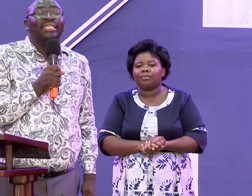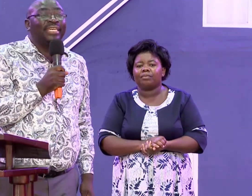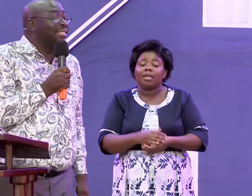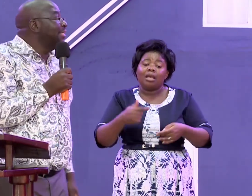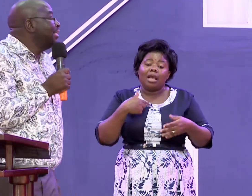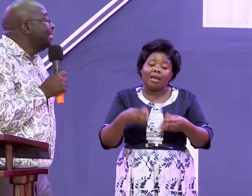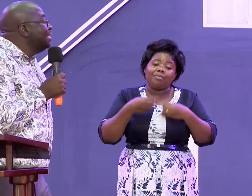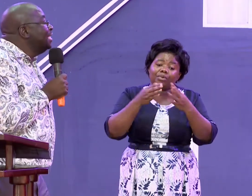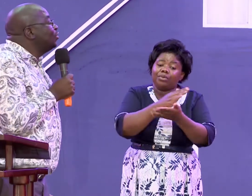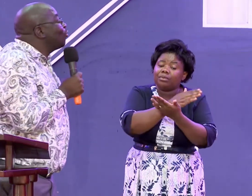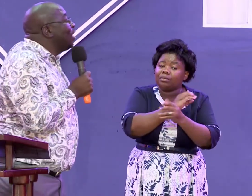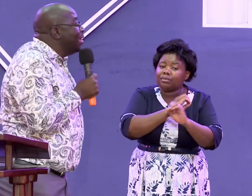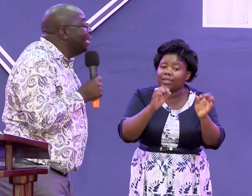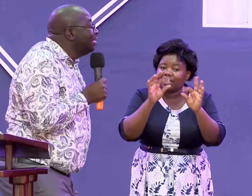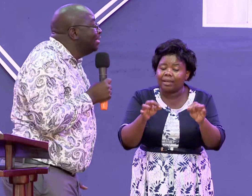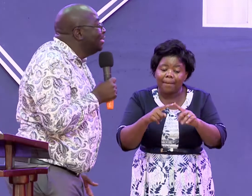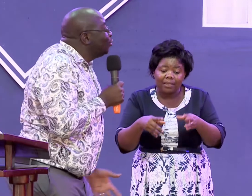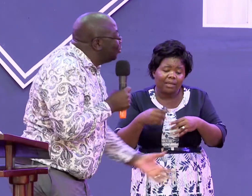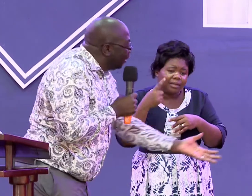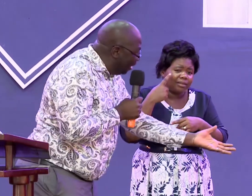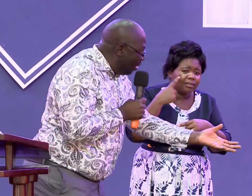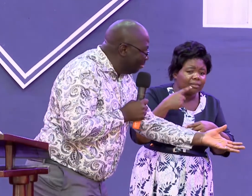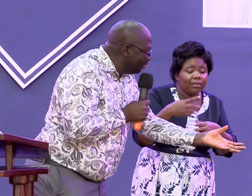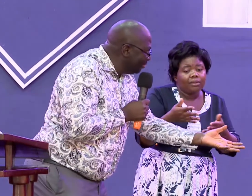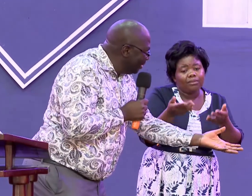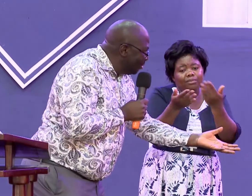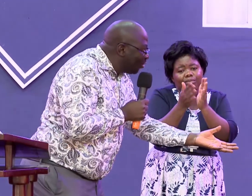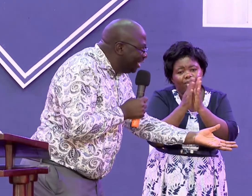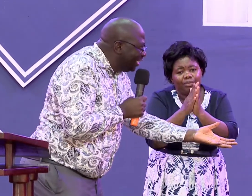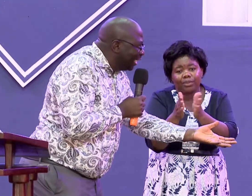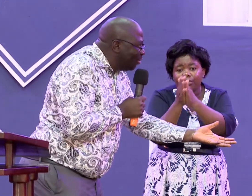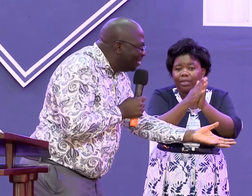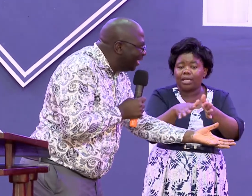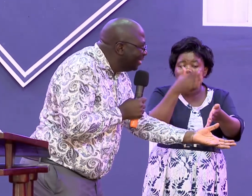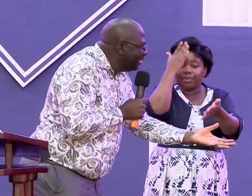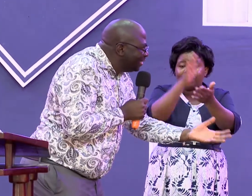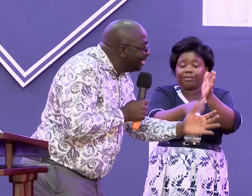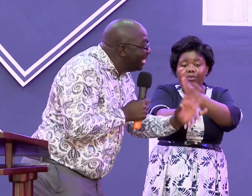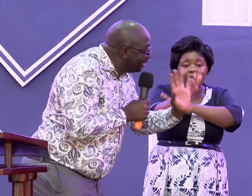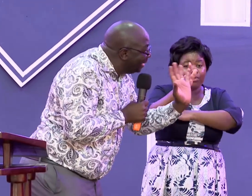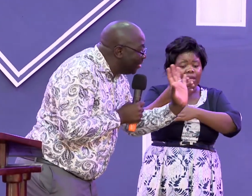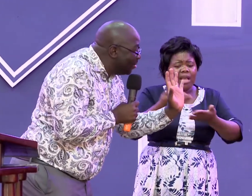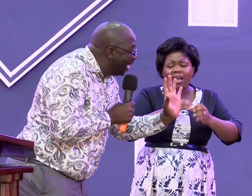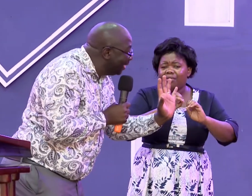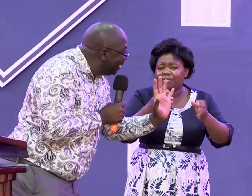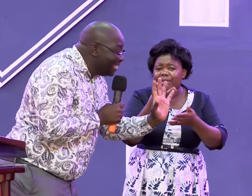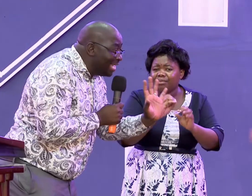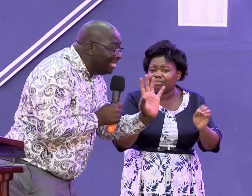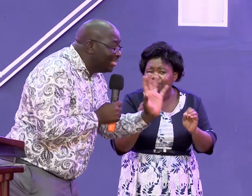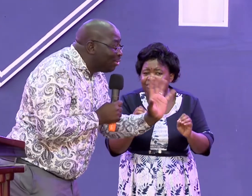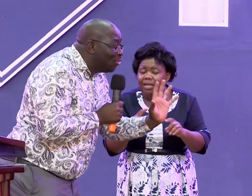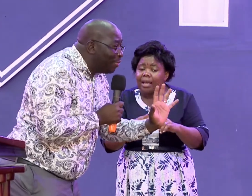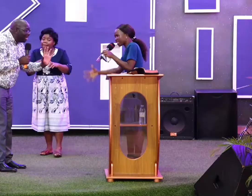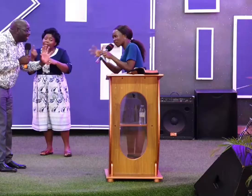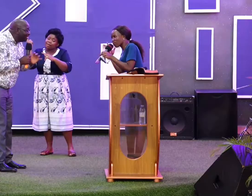I've not brought anything much, but I've come to see you. Let us pray together. Let us believe God. I do not have